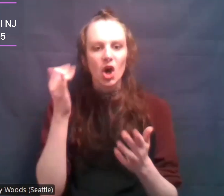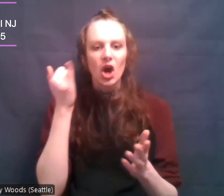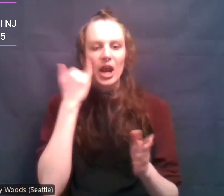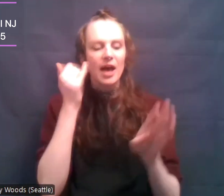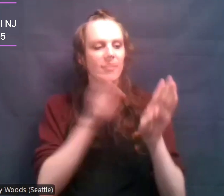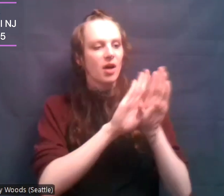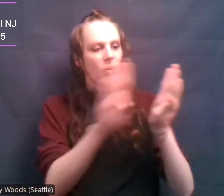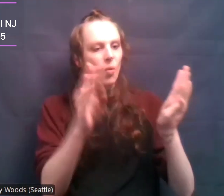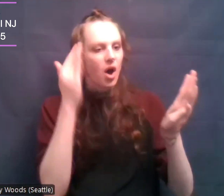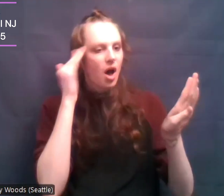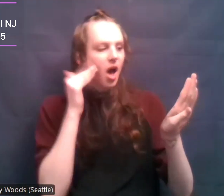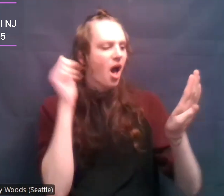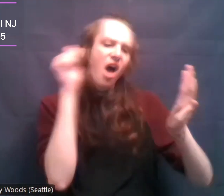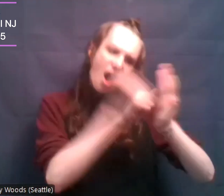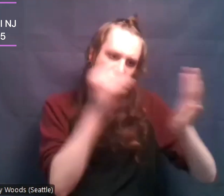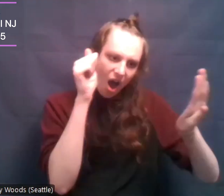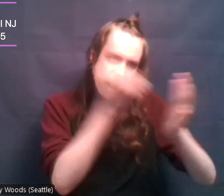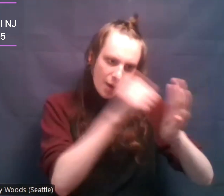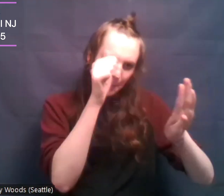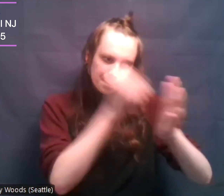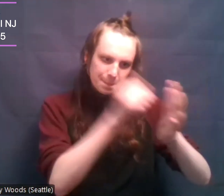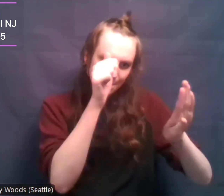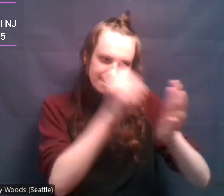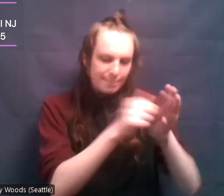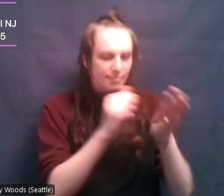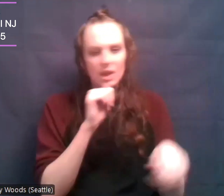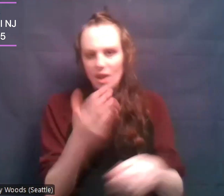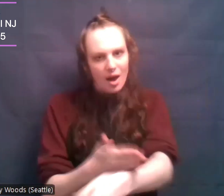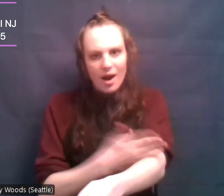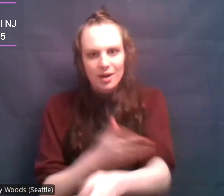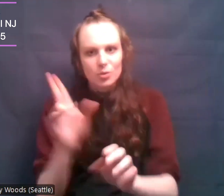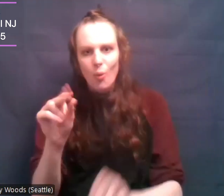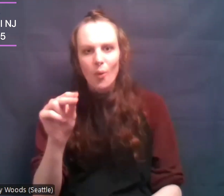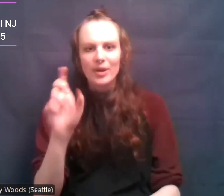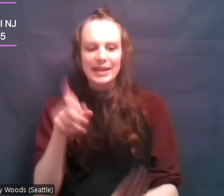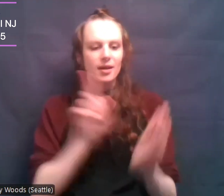enough, nothing's gonna happen. Like you gotta find a way around. Like